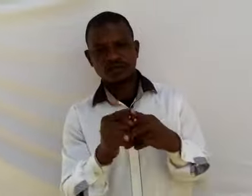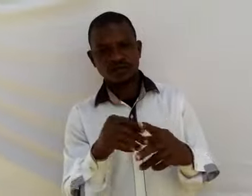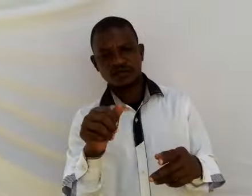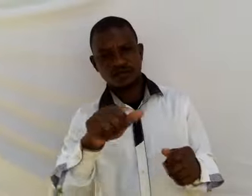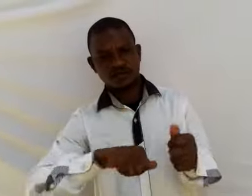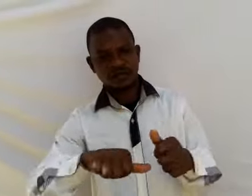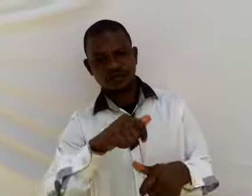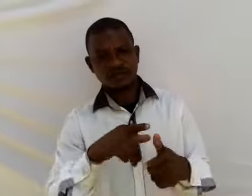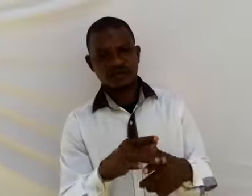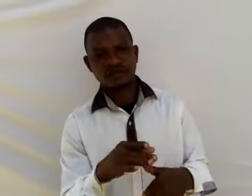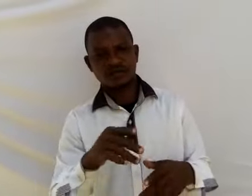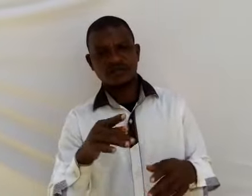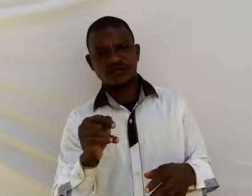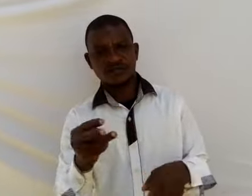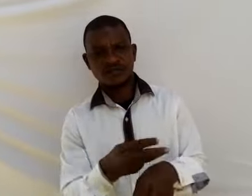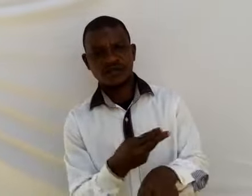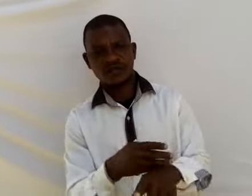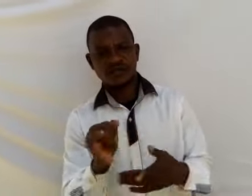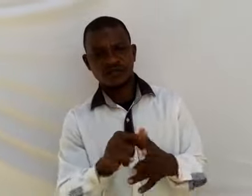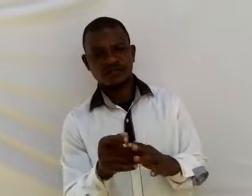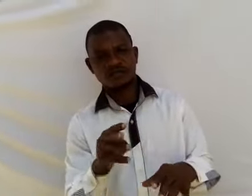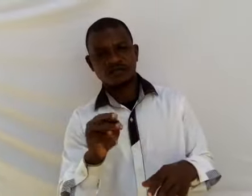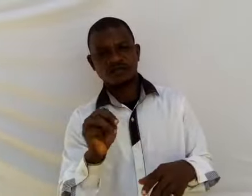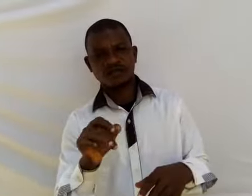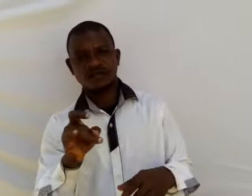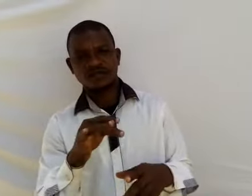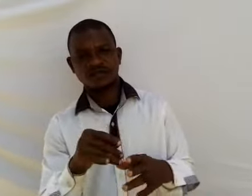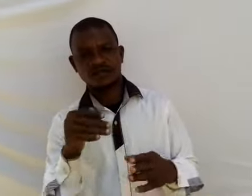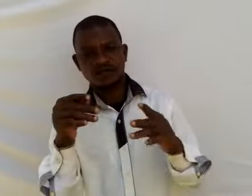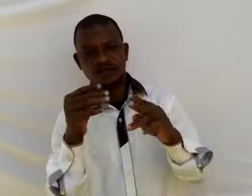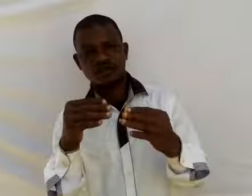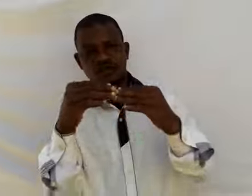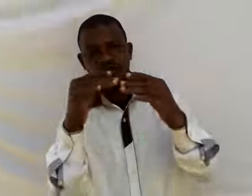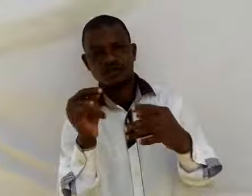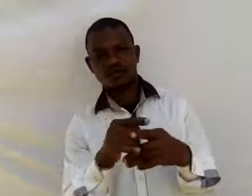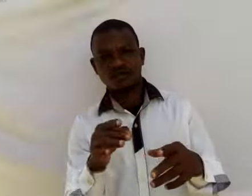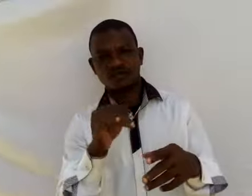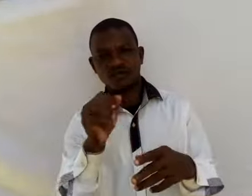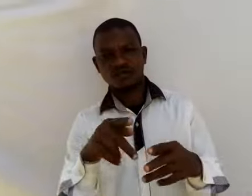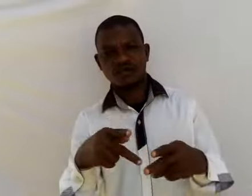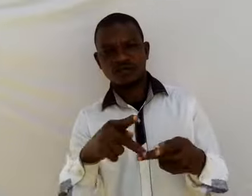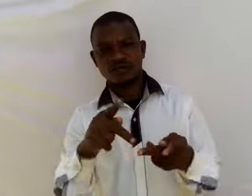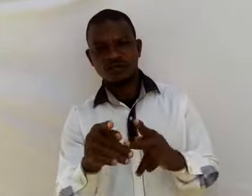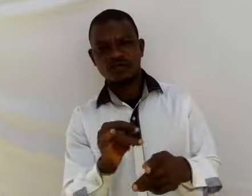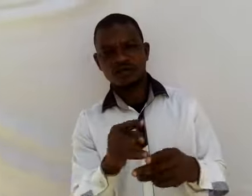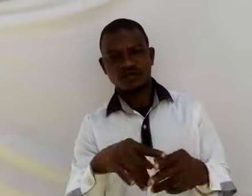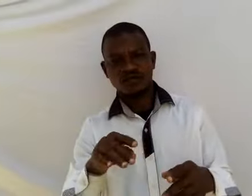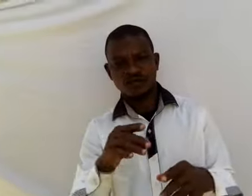Mathematically, population density equals population size all over area of